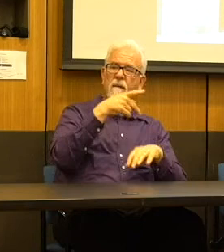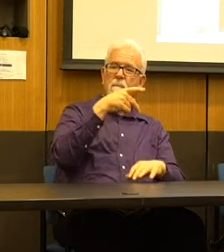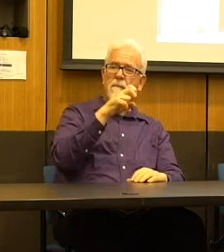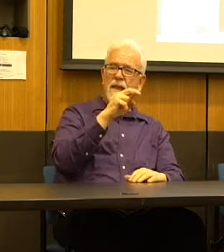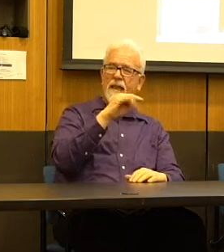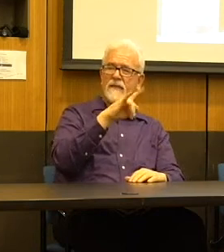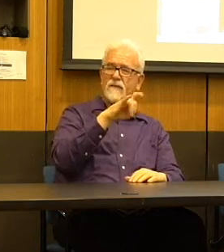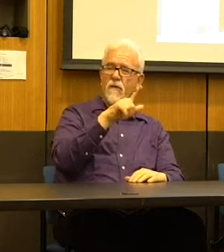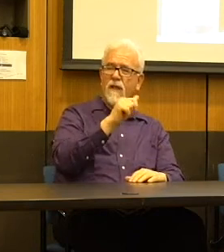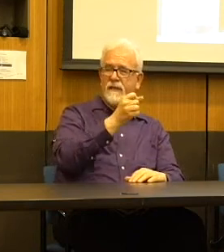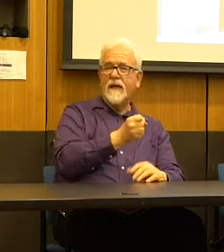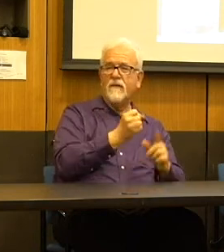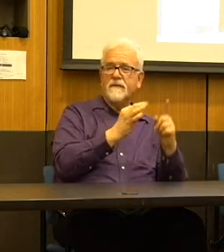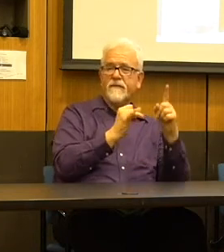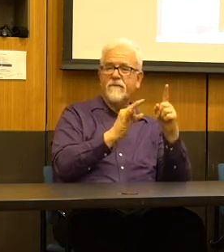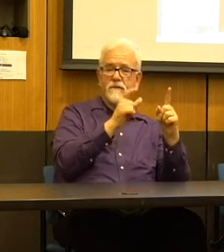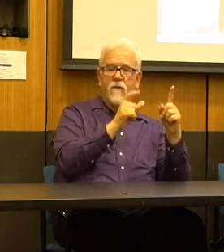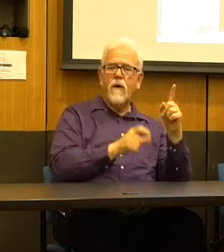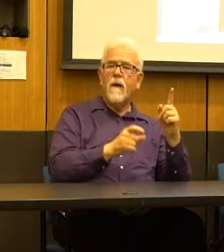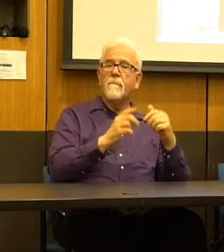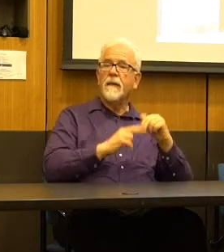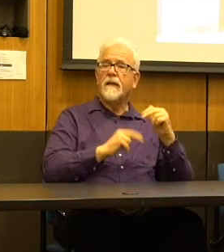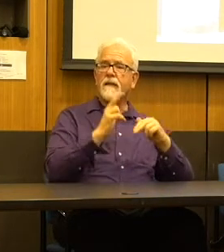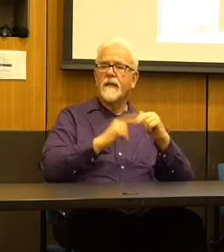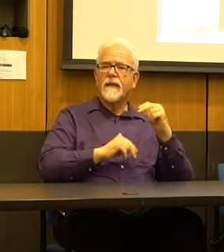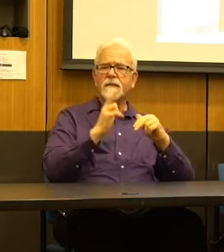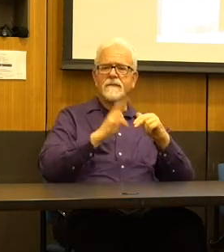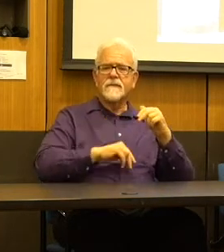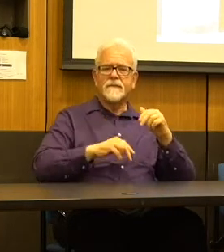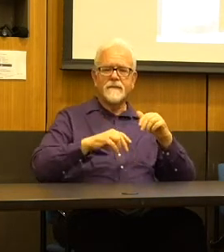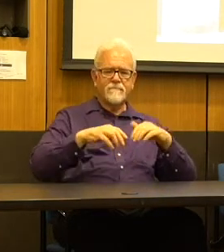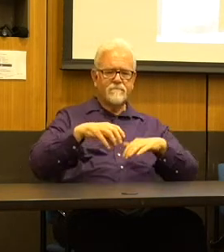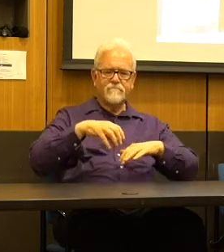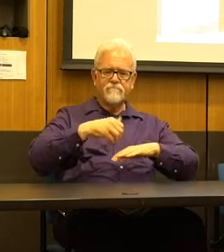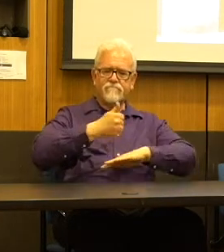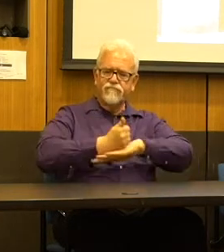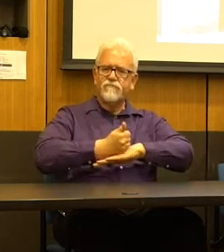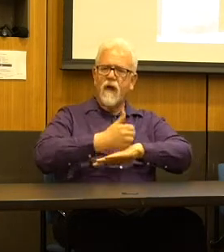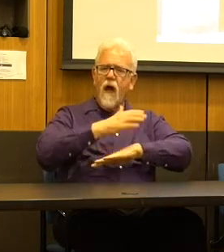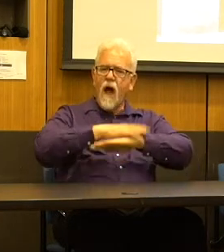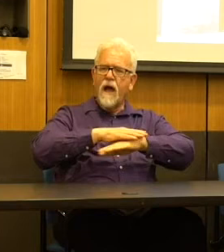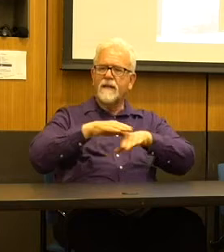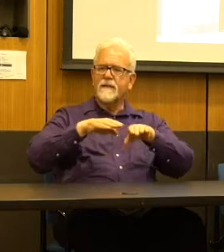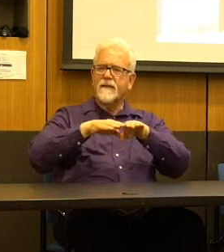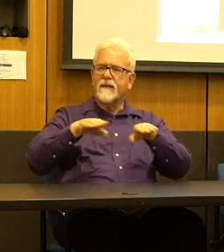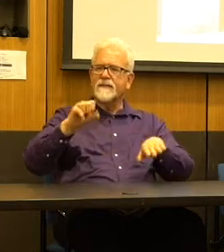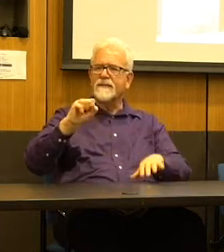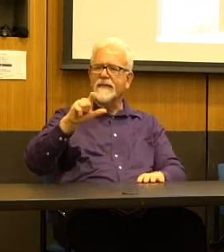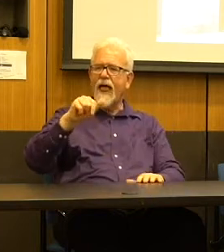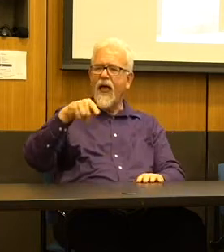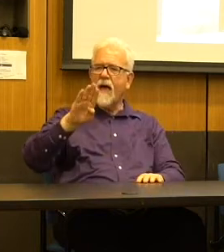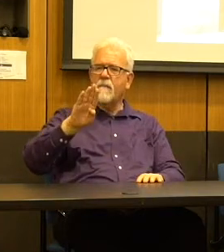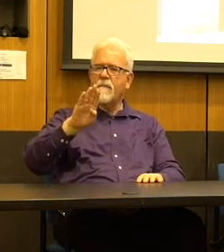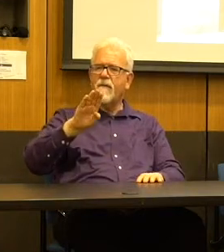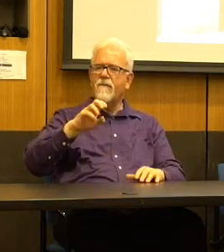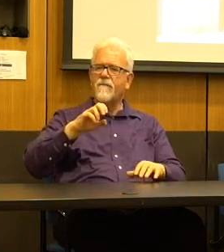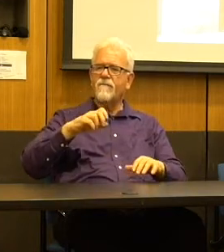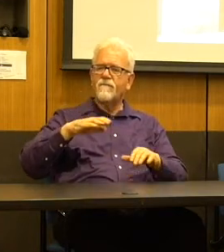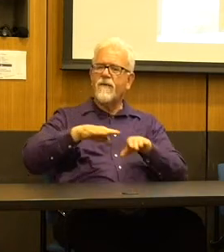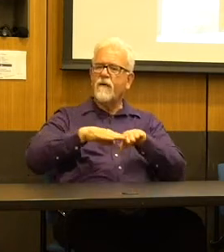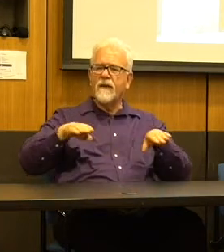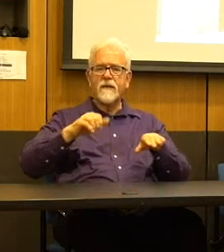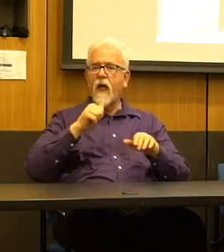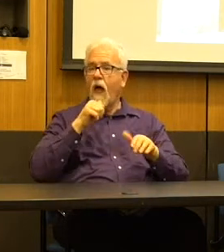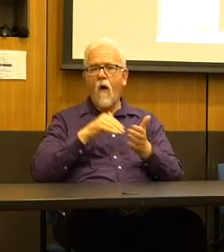you have actually buildings that are built directly on foundations, on slab foundations. So you don't have these steps very